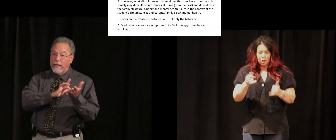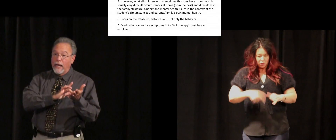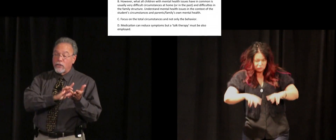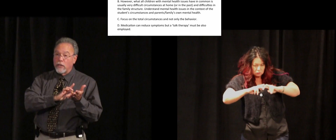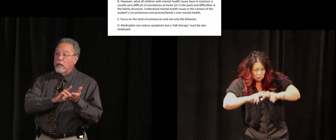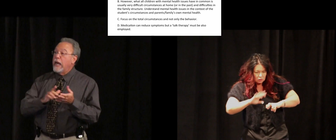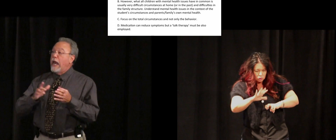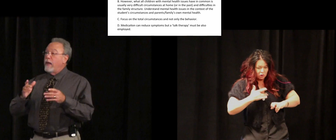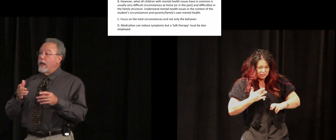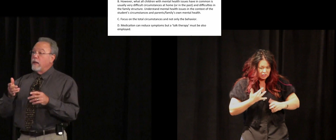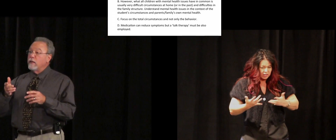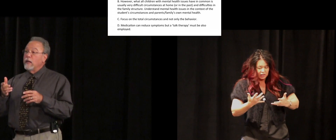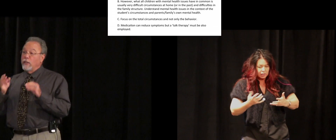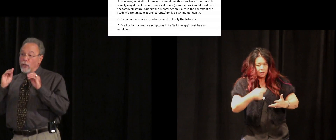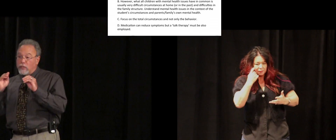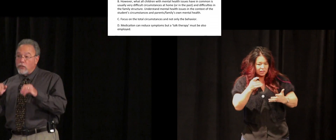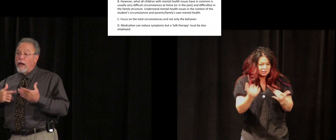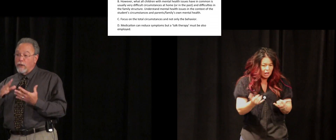ways.